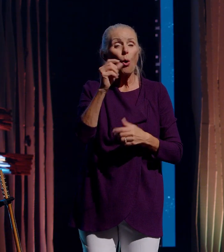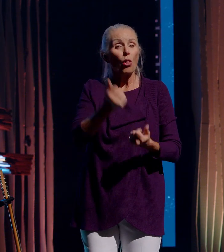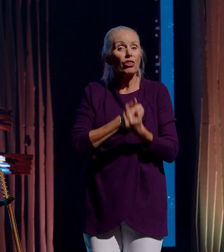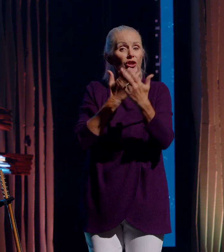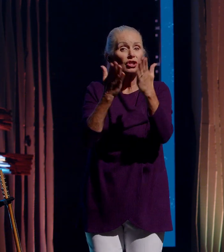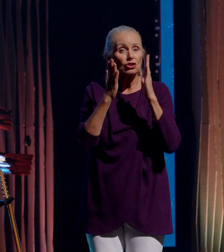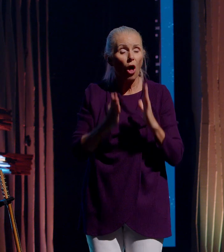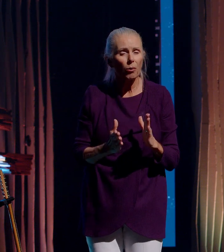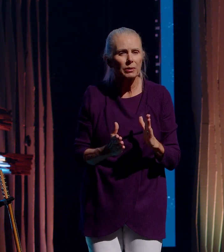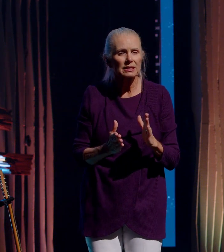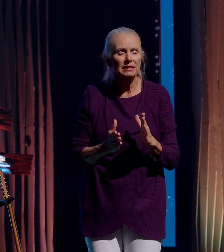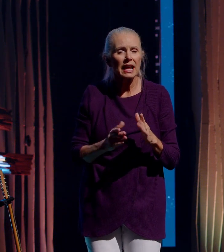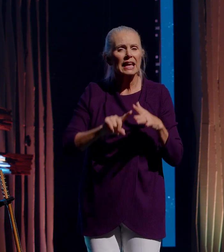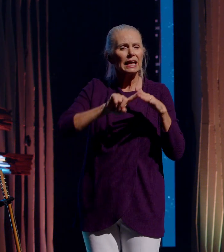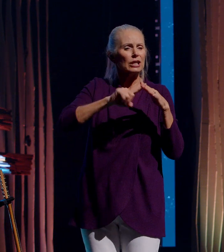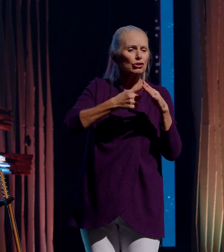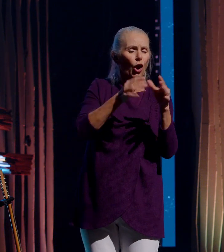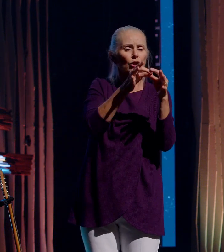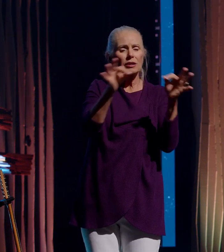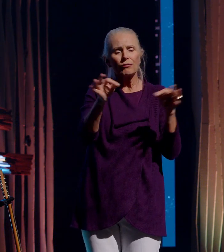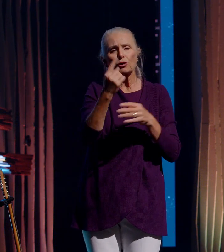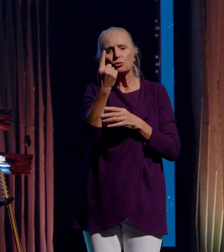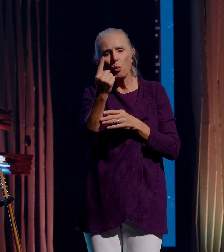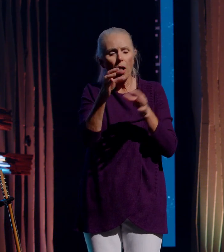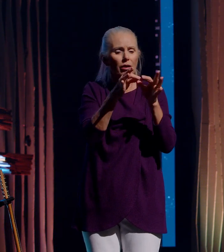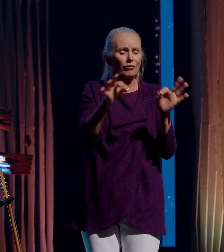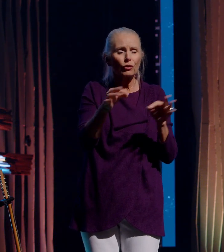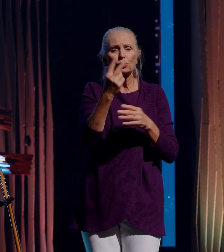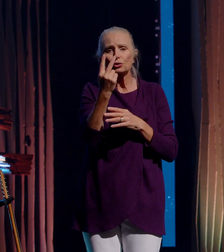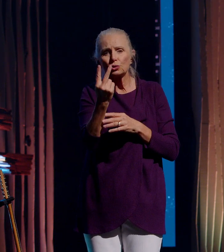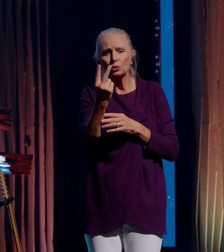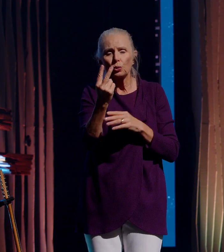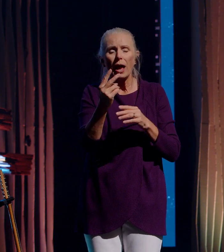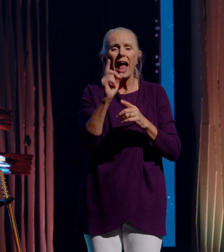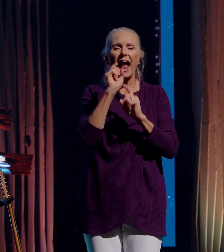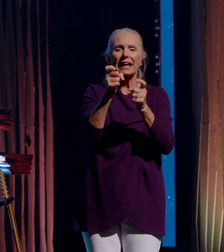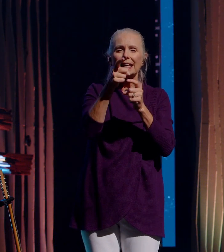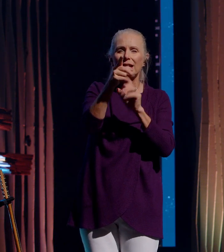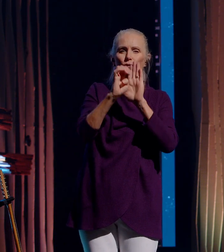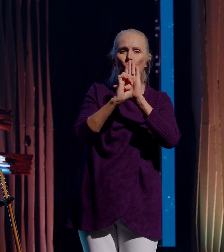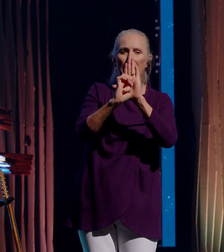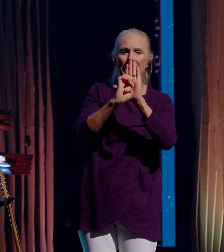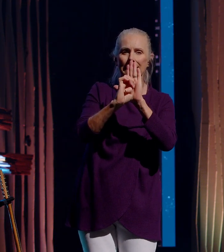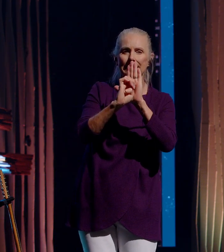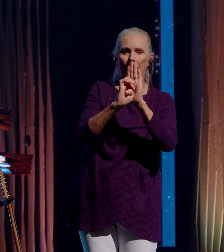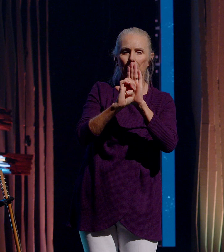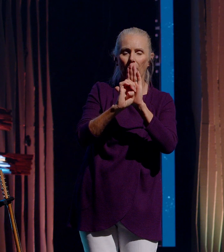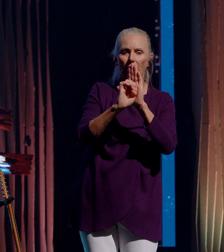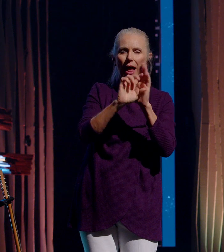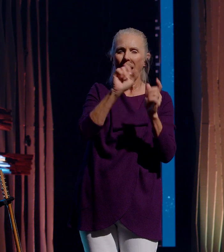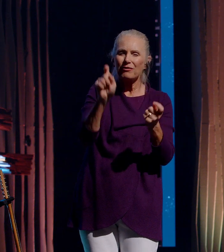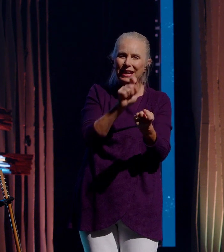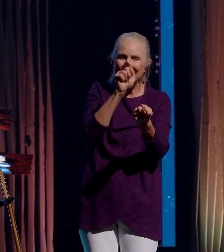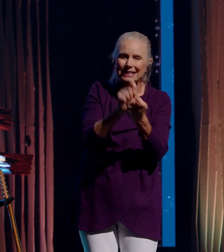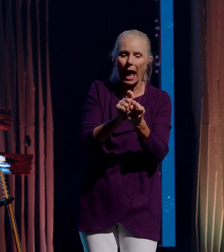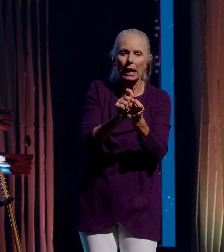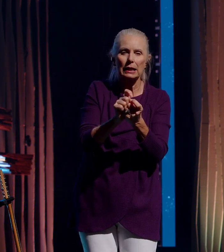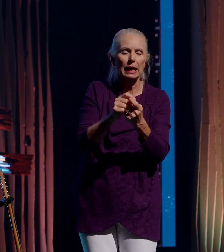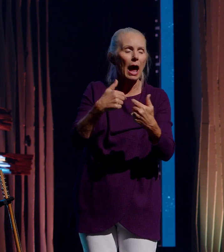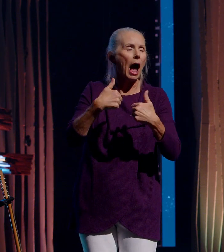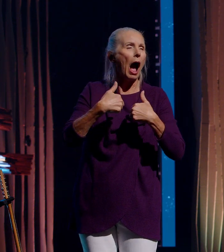verse 1, and he's continuing on with verse 2 and then giving an example of exactly what it is he's going to be thankful for, of this